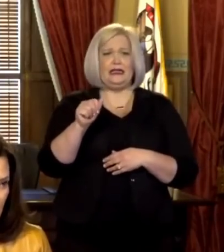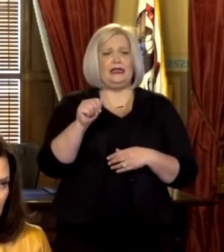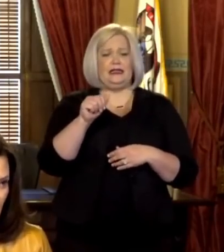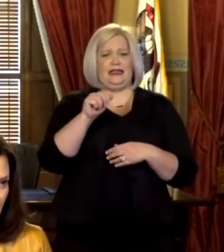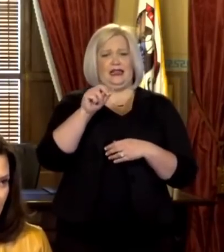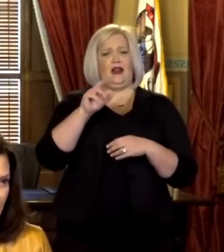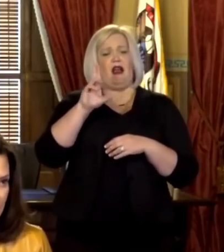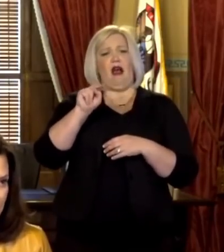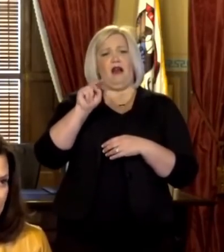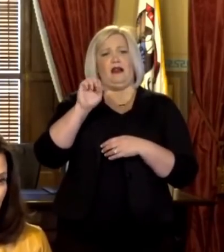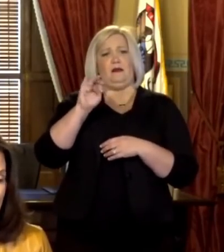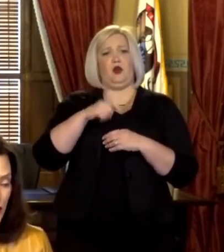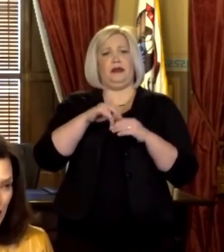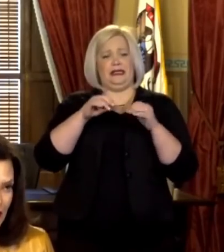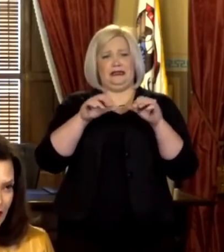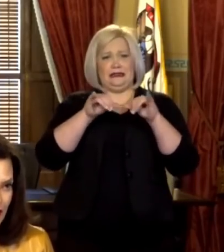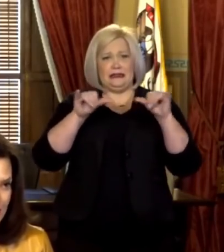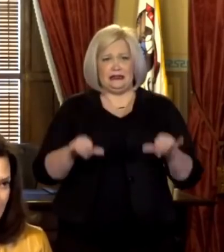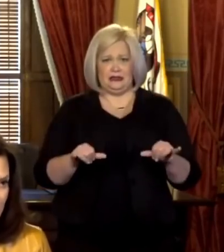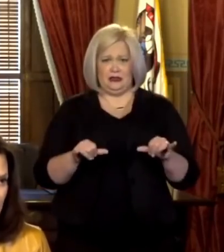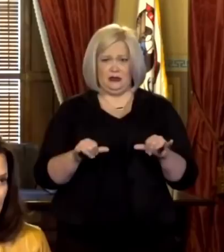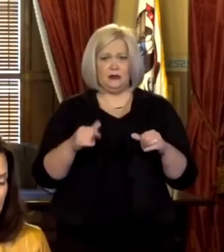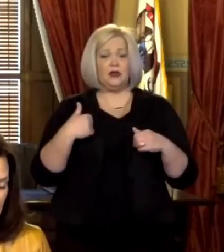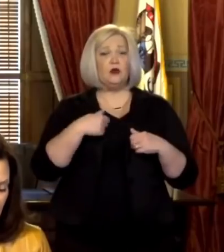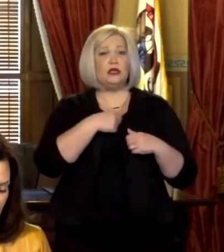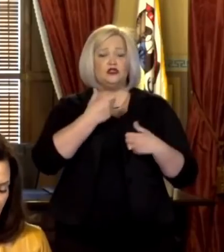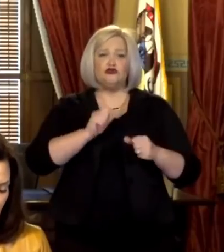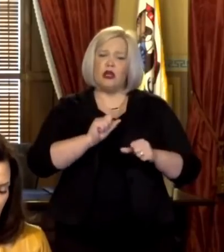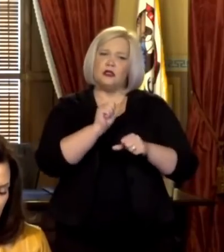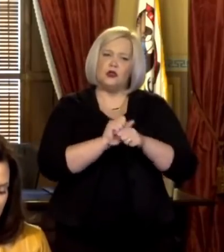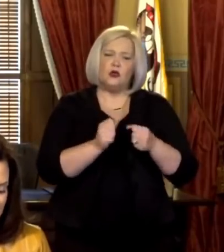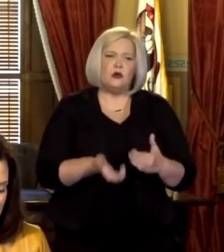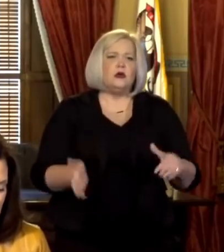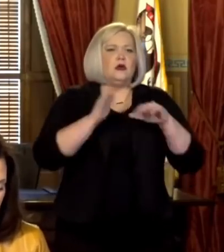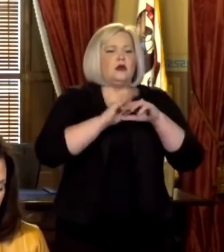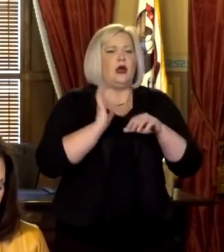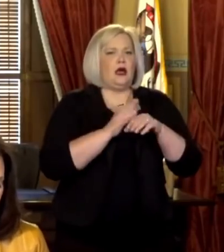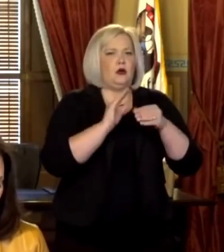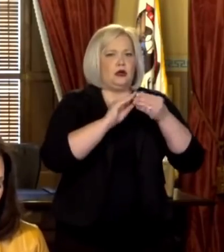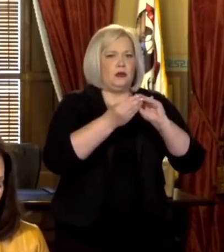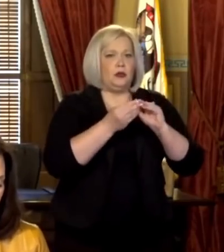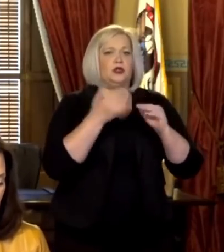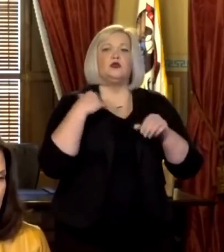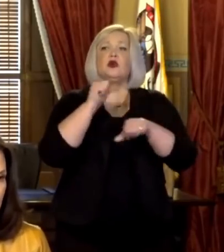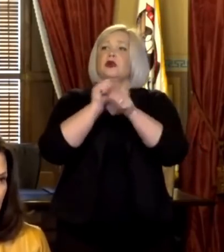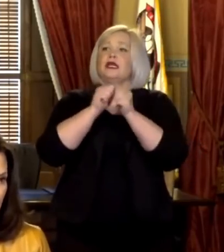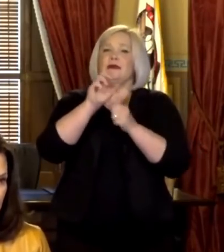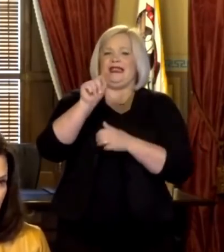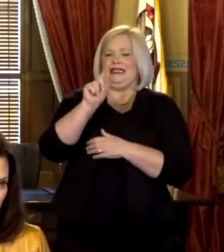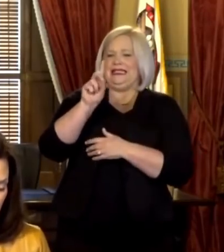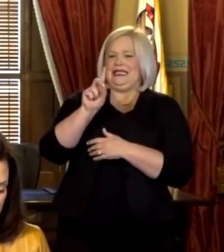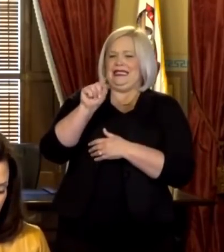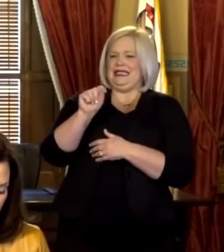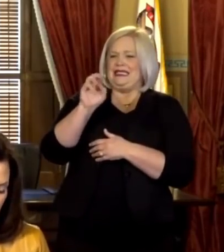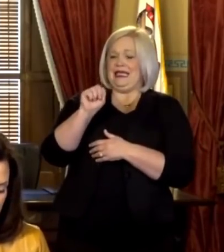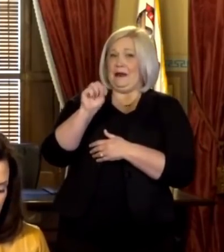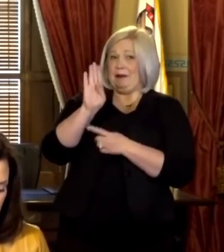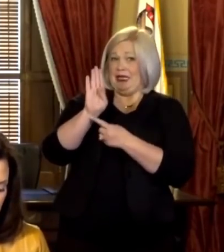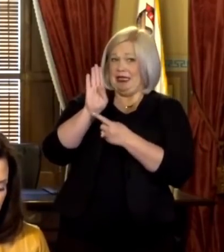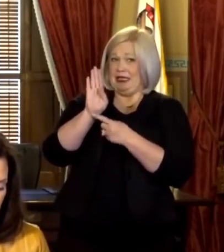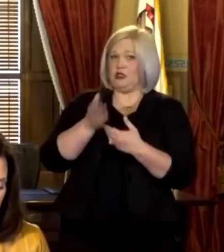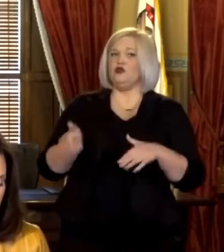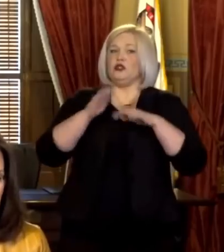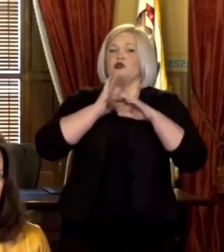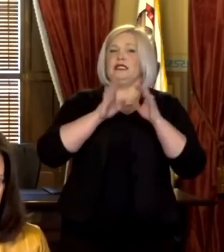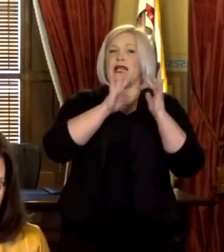to redouble our efforts, quadruple our efforts actually, working with DTMB around the clock to increase our website